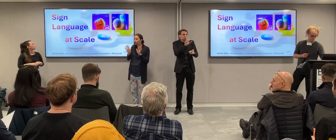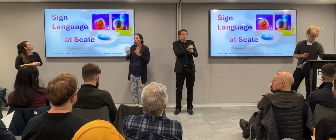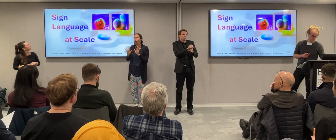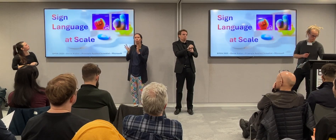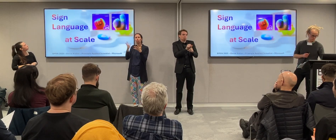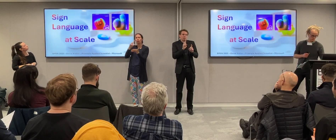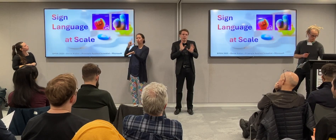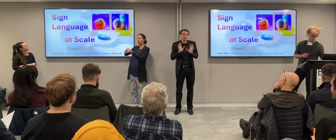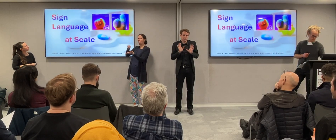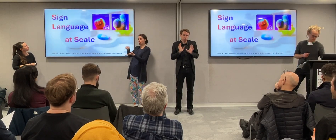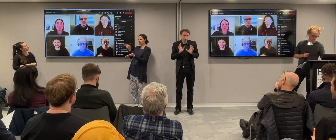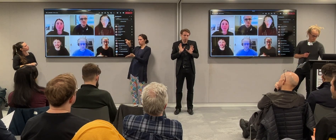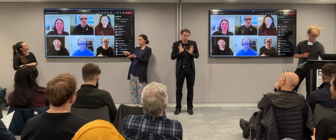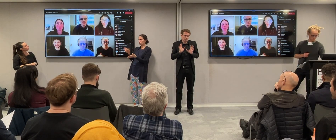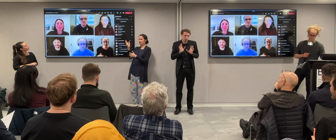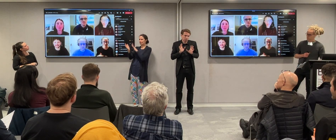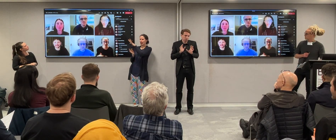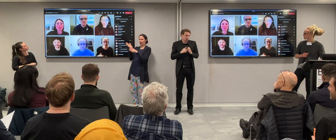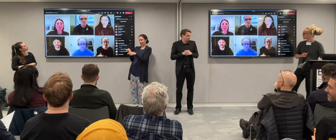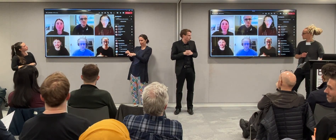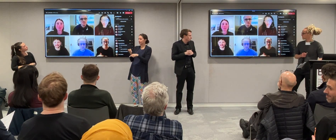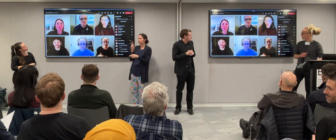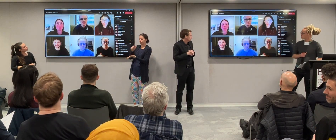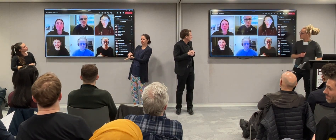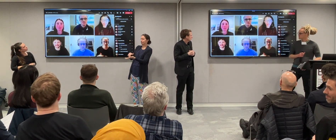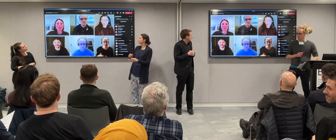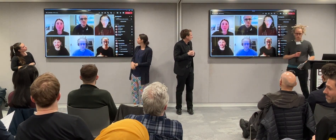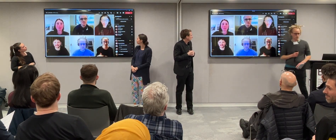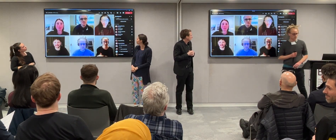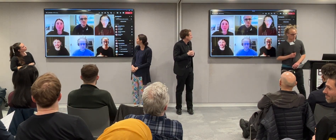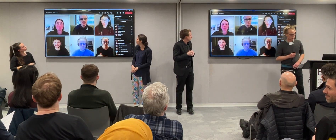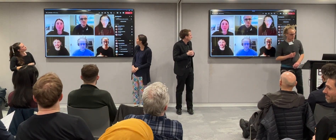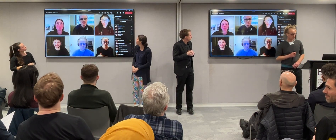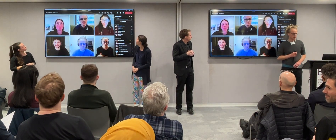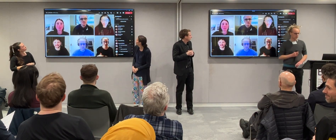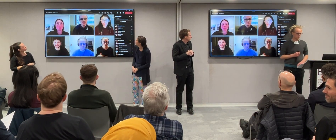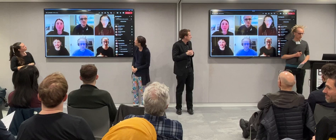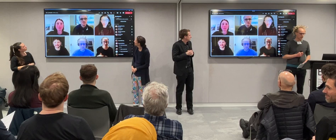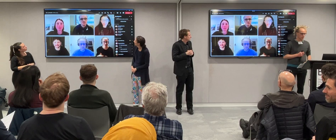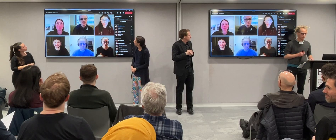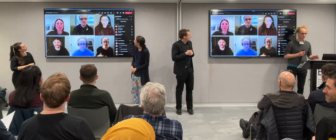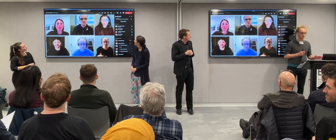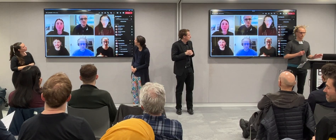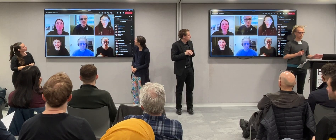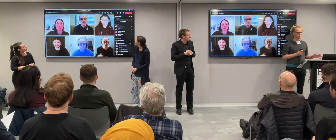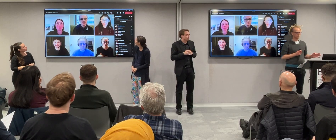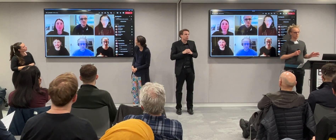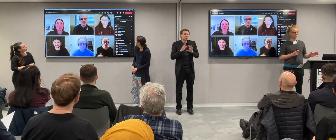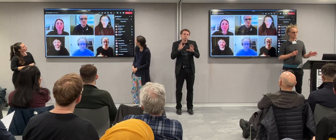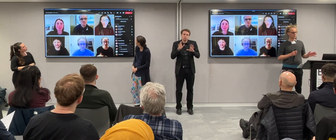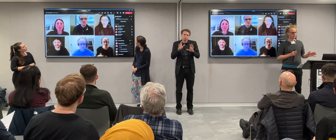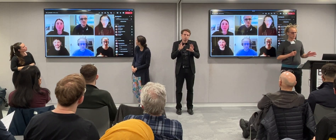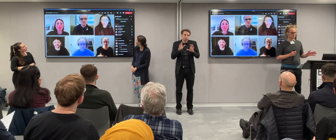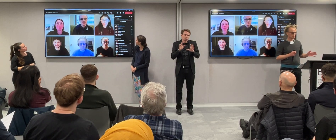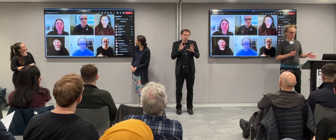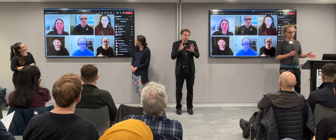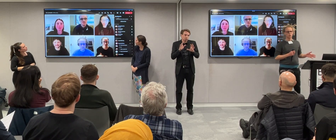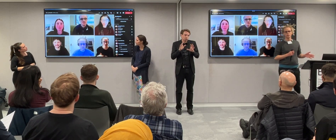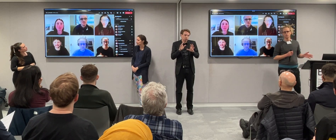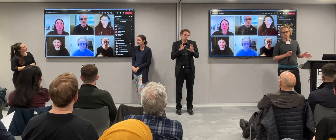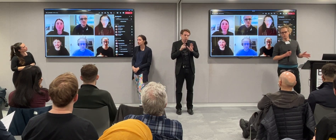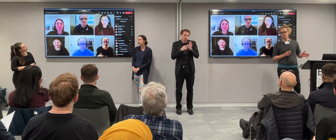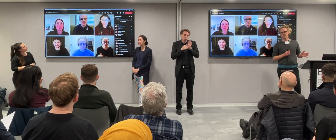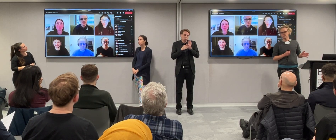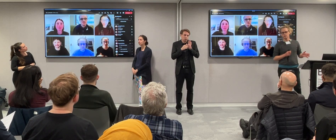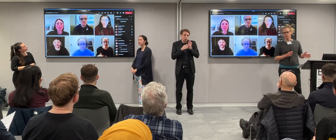So let me start by